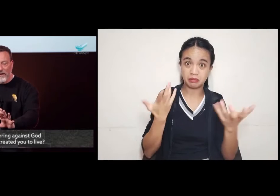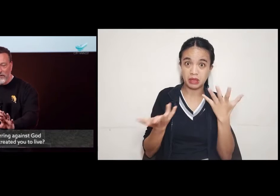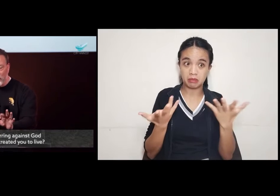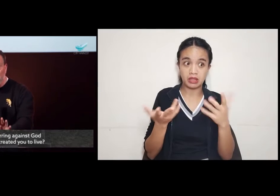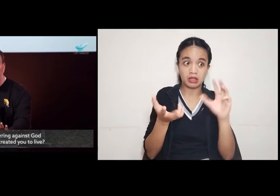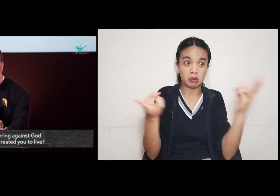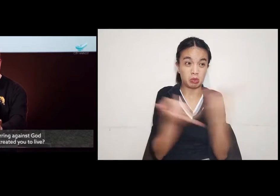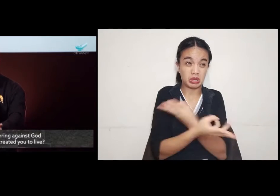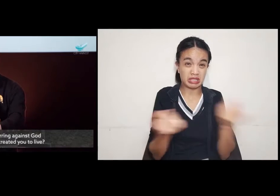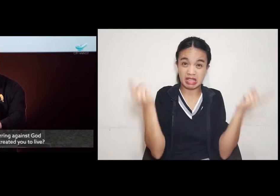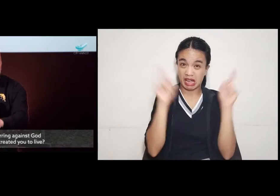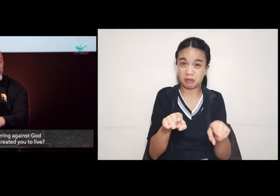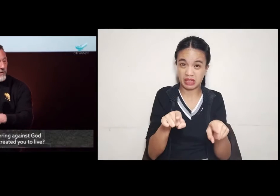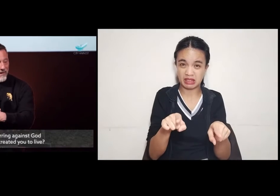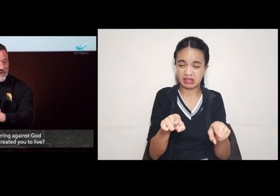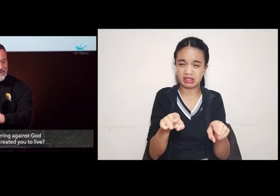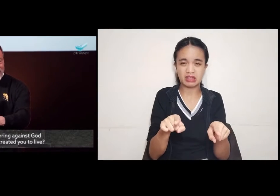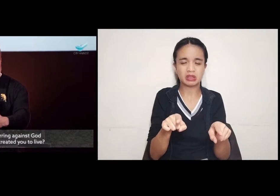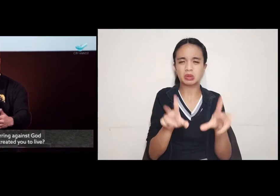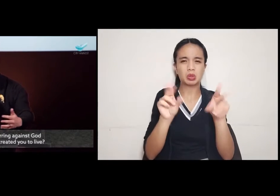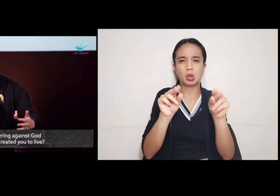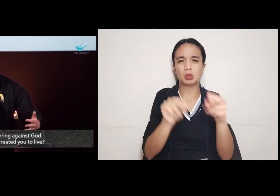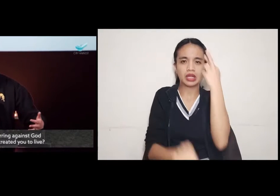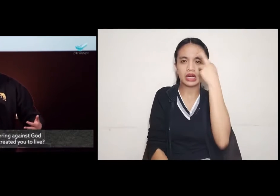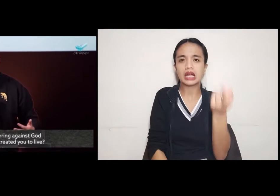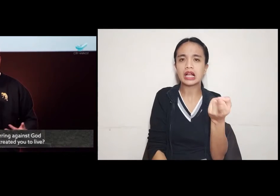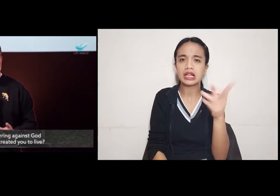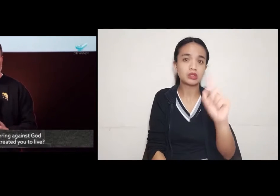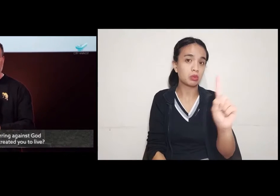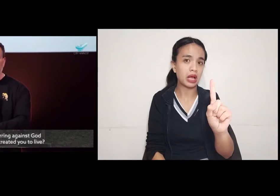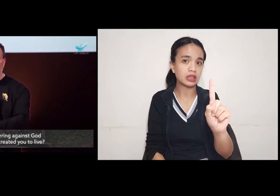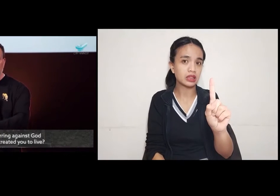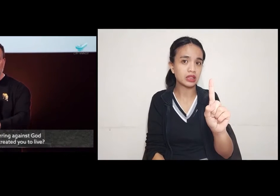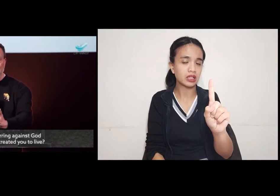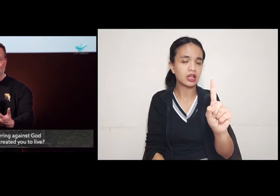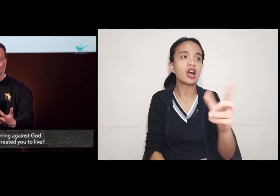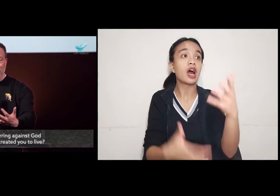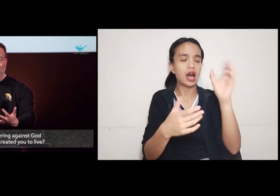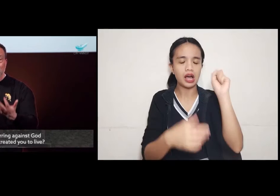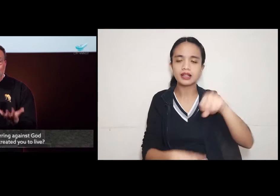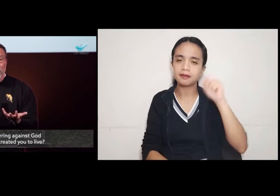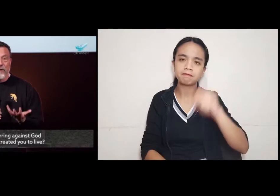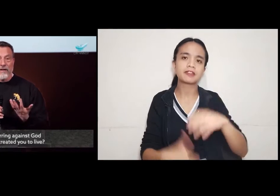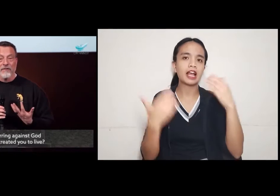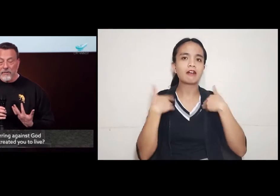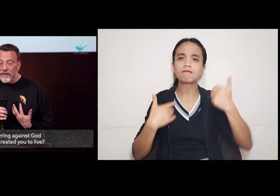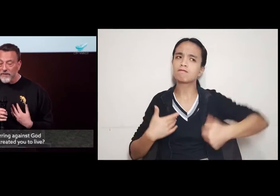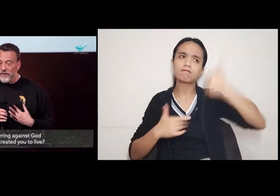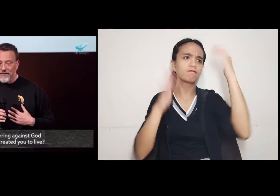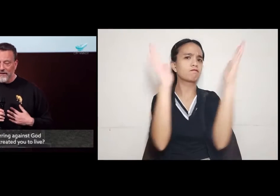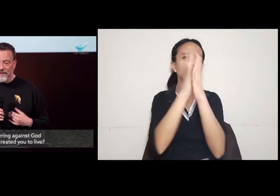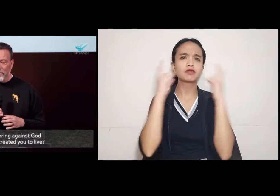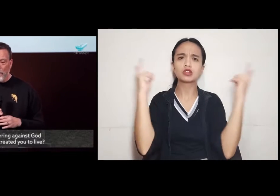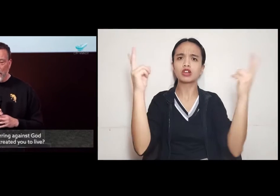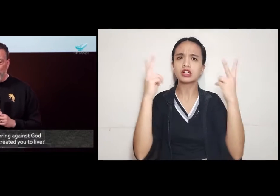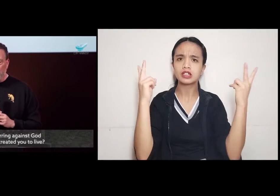we're stepping into the worst case scenario, but it's in that moment you realize, oh, there's a victory in